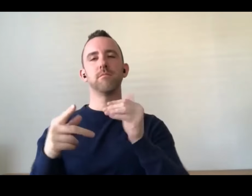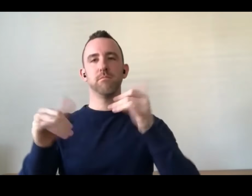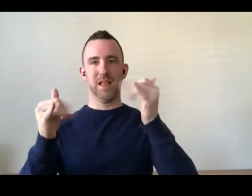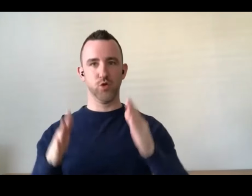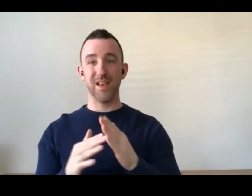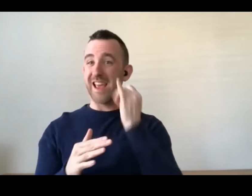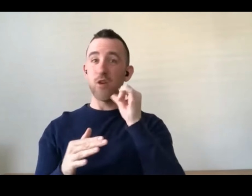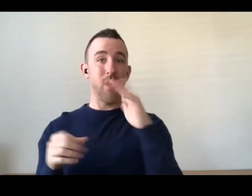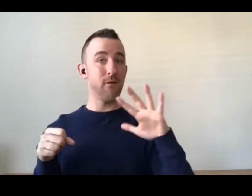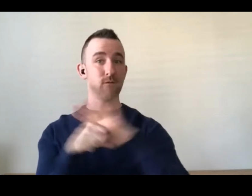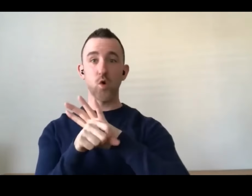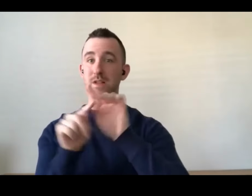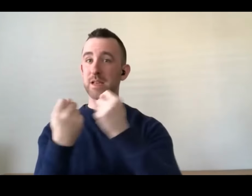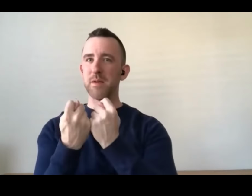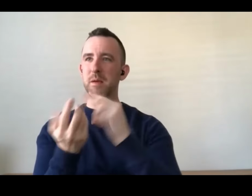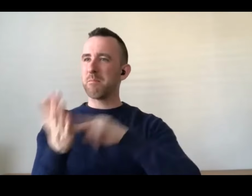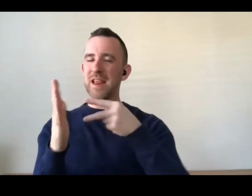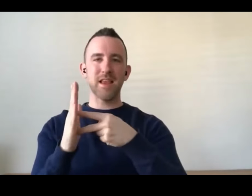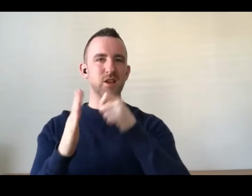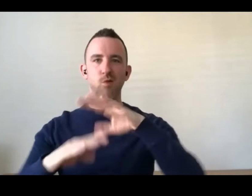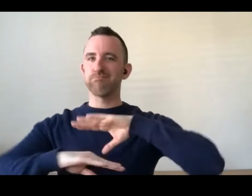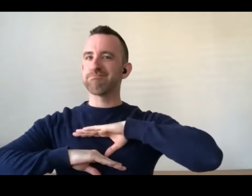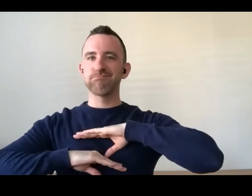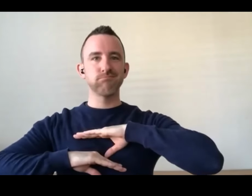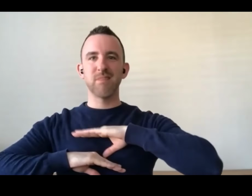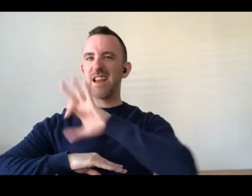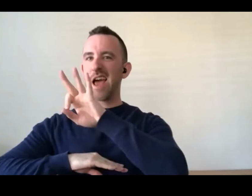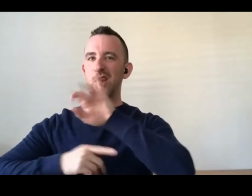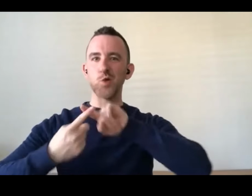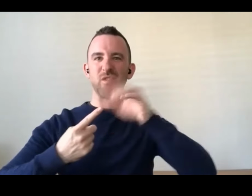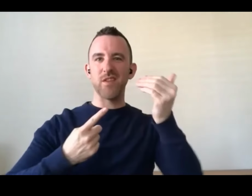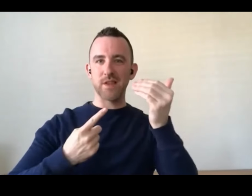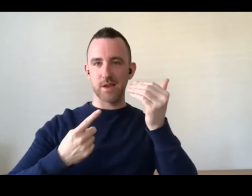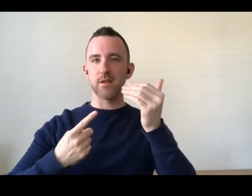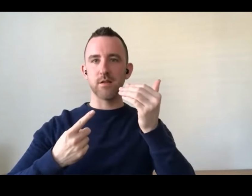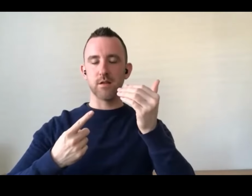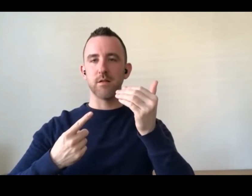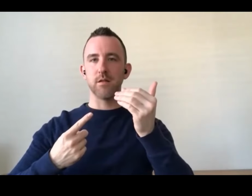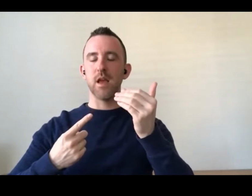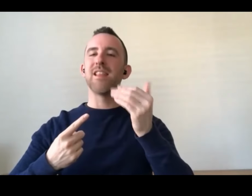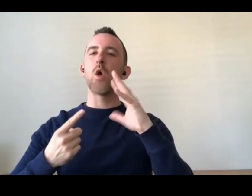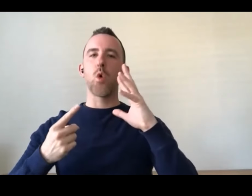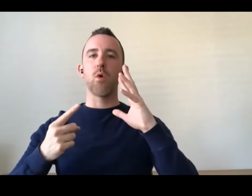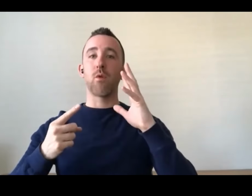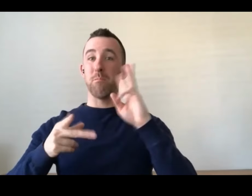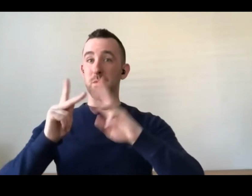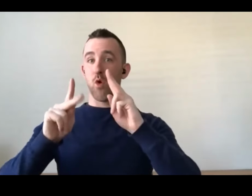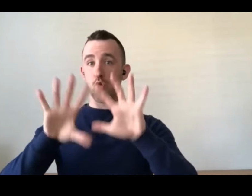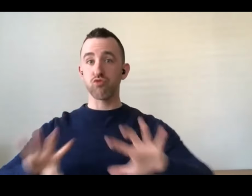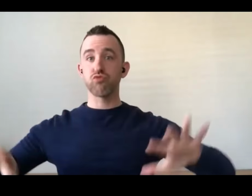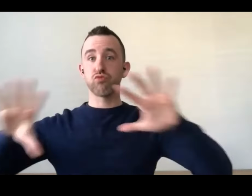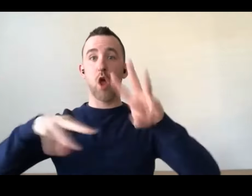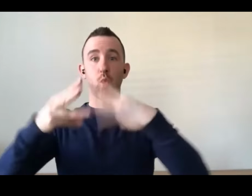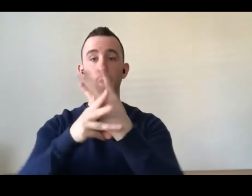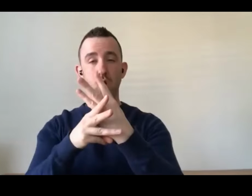a full team, meaning you don't have between 9 and 15 players, we'll add people to your team from around the world. And there's no